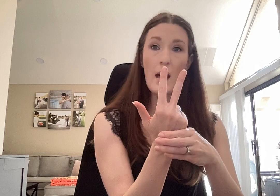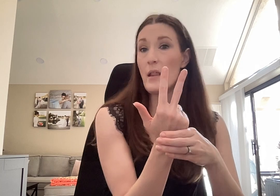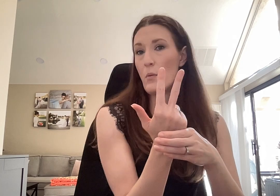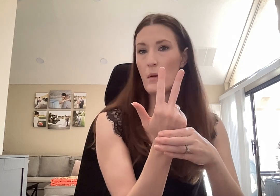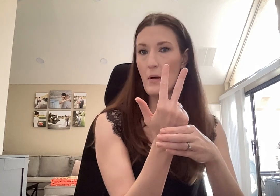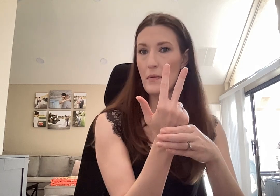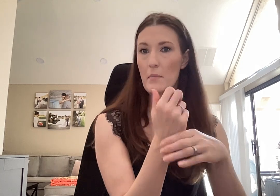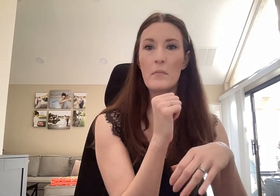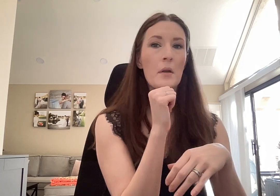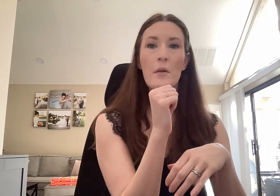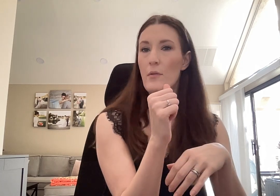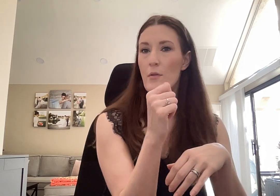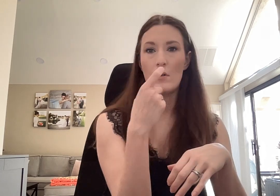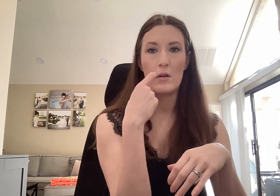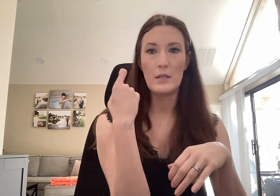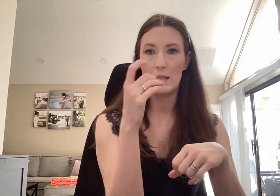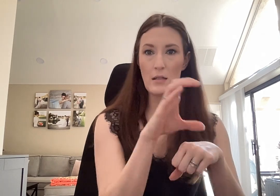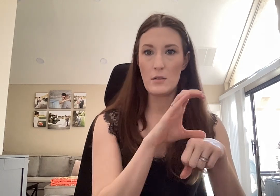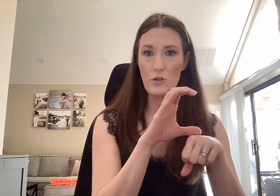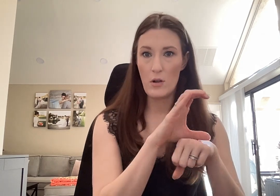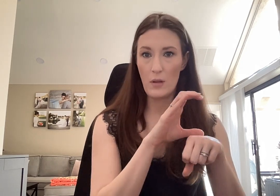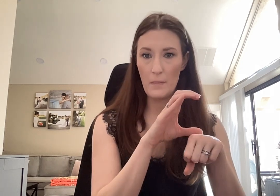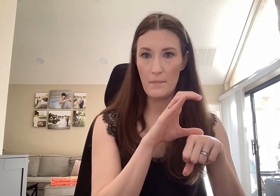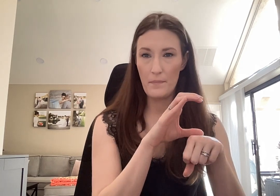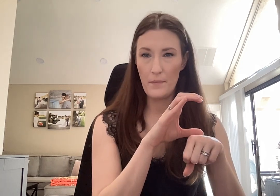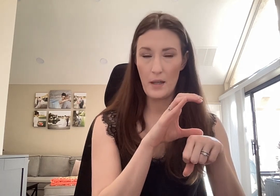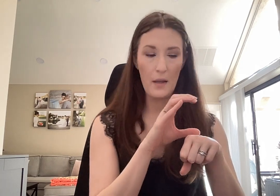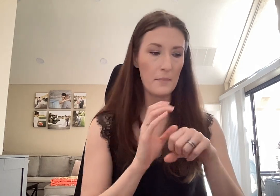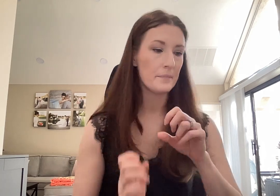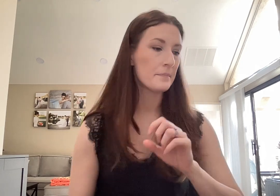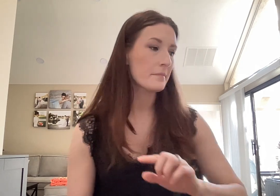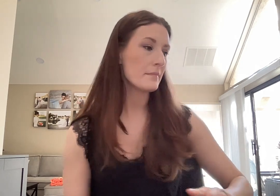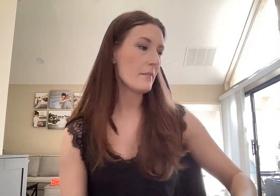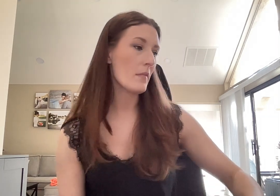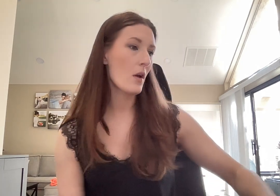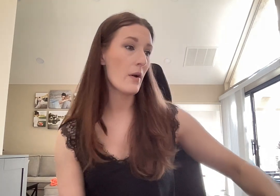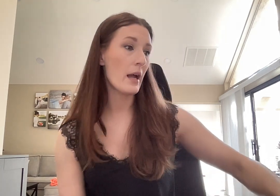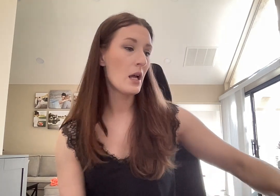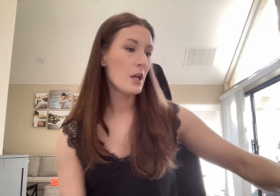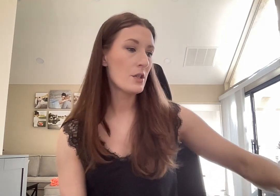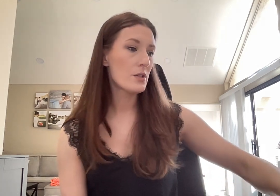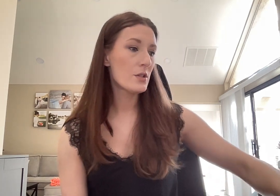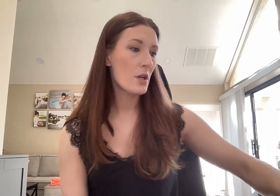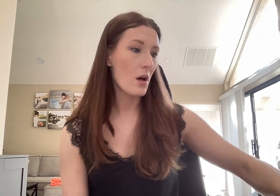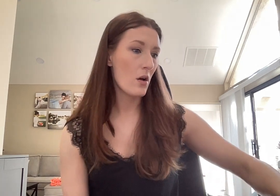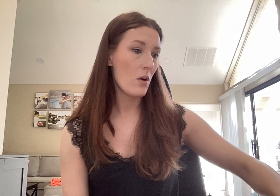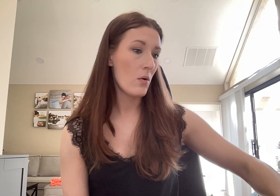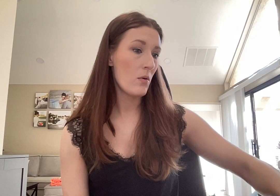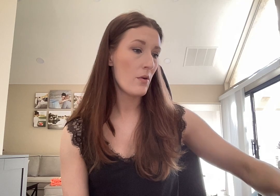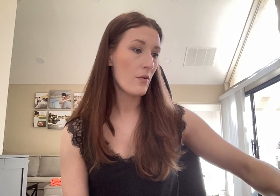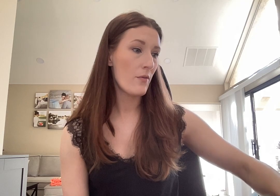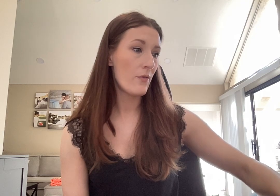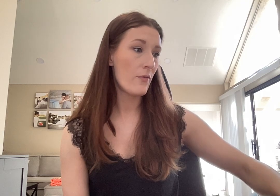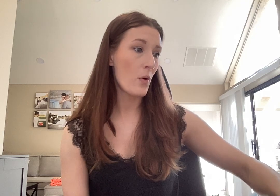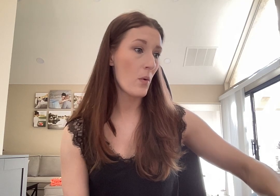And then what about them? They're not addicted to chocolate. Okay. Okay. So